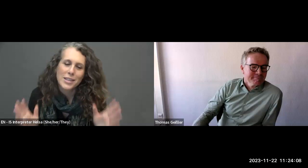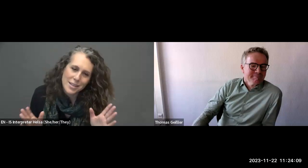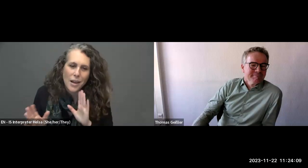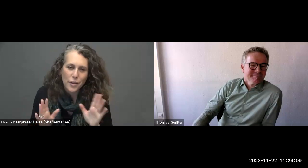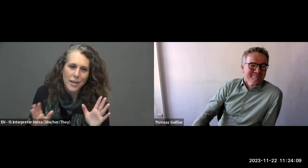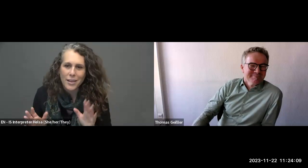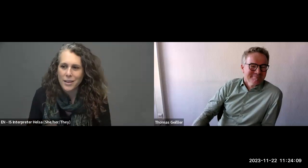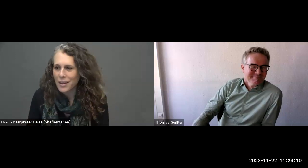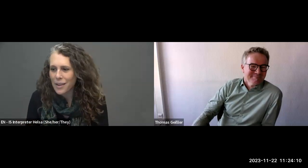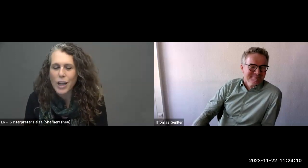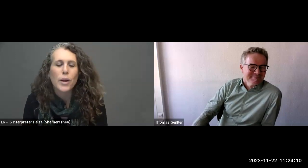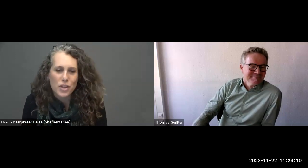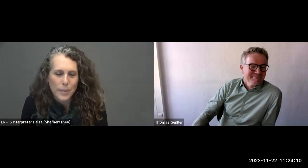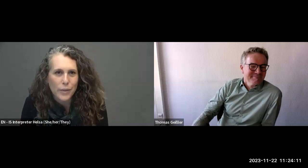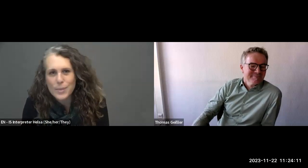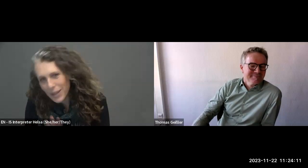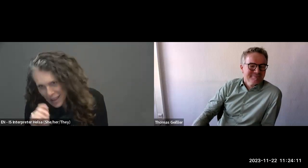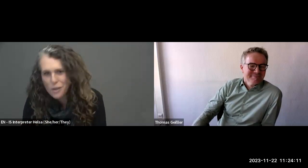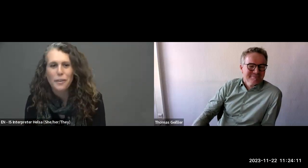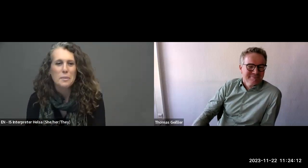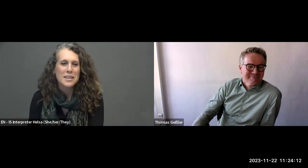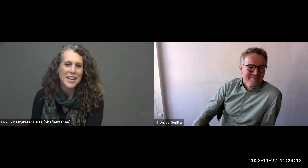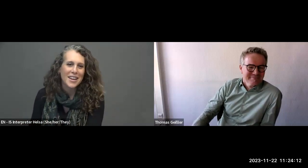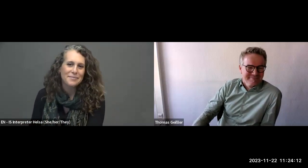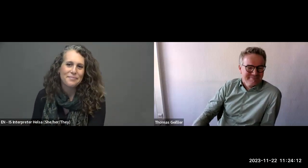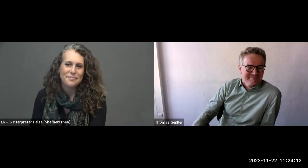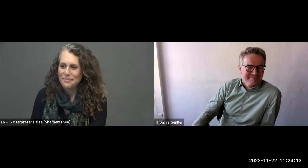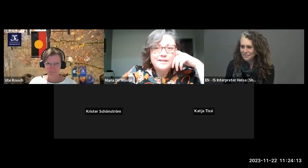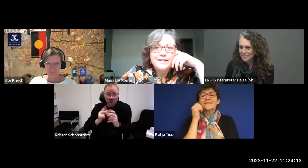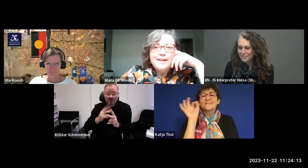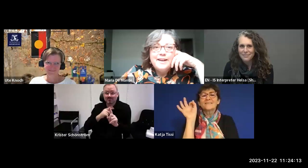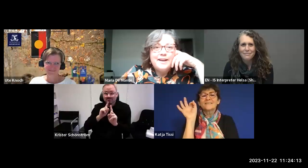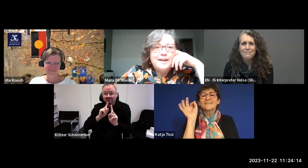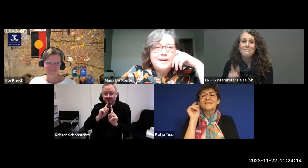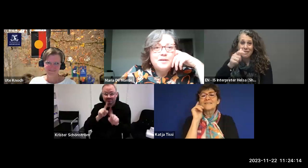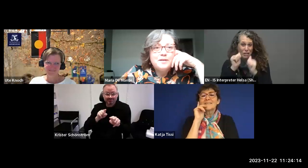So this is another thing that I question about this, but thank you for letting me say that. Great comment.